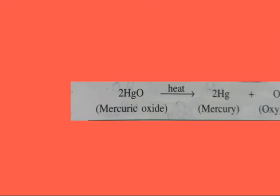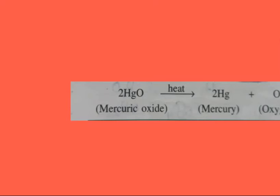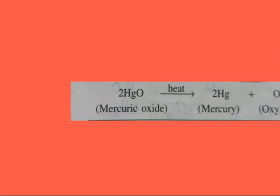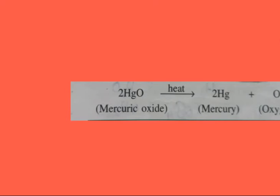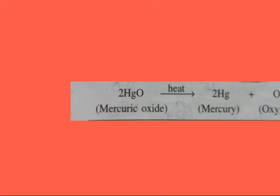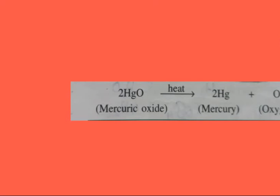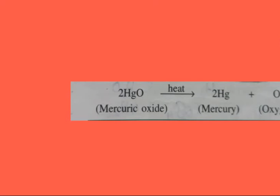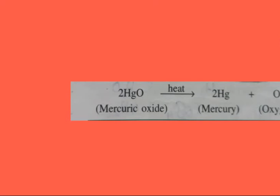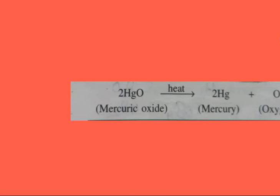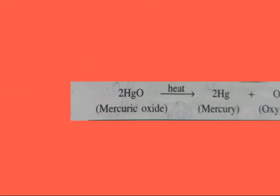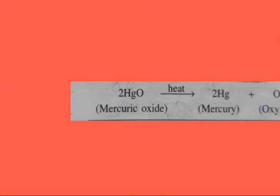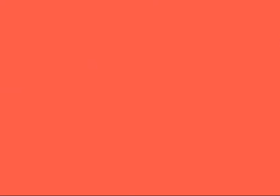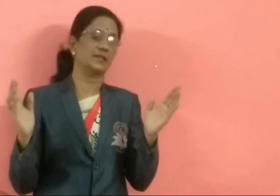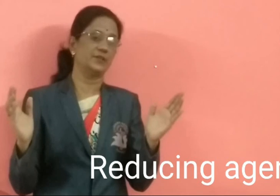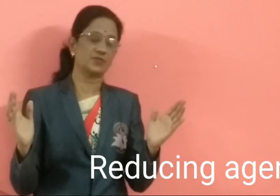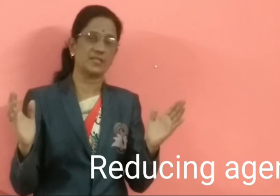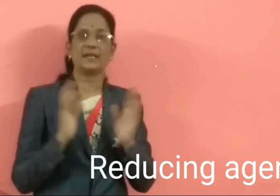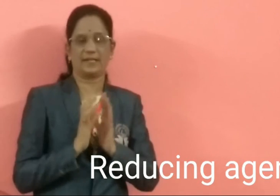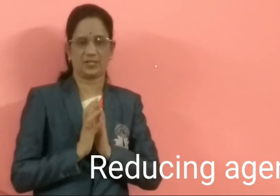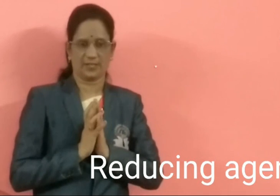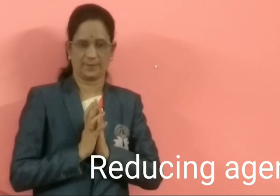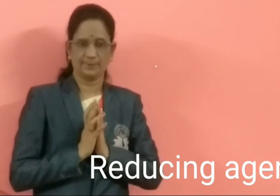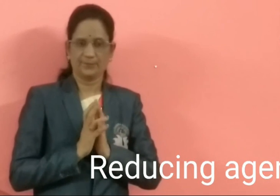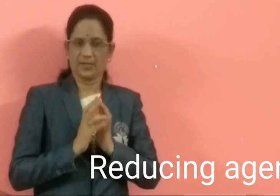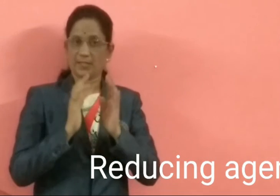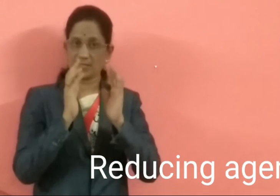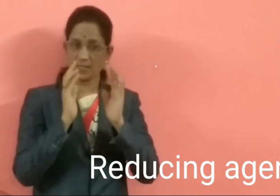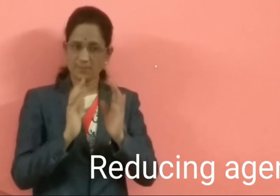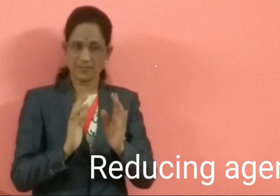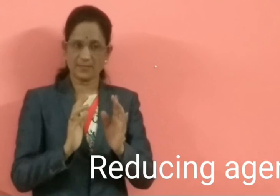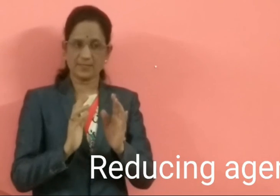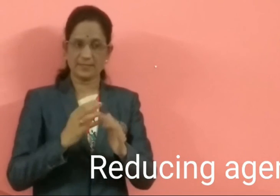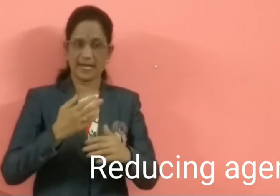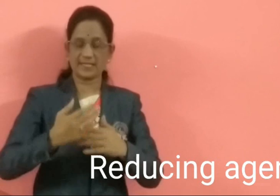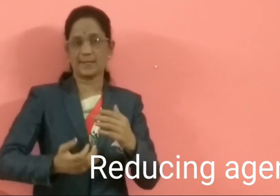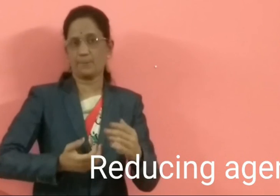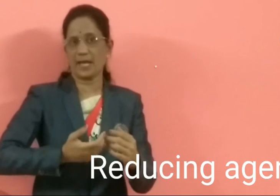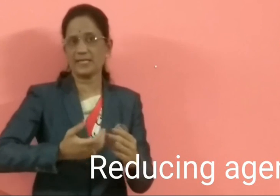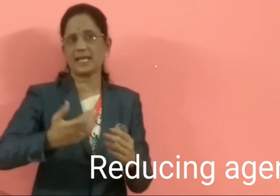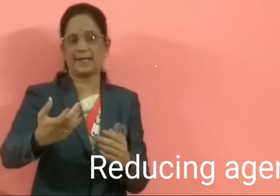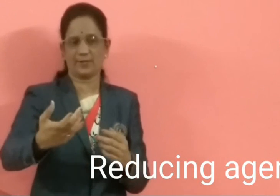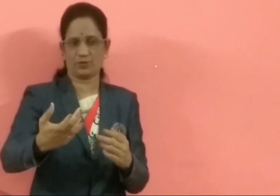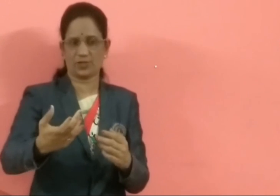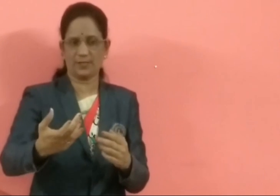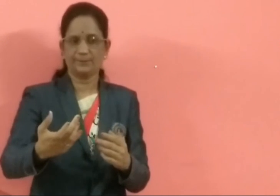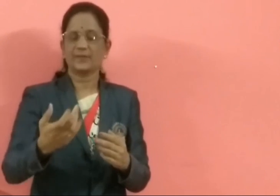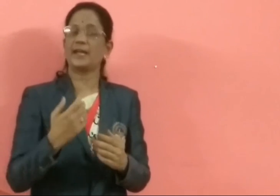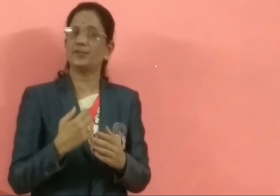students, the next one is the reducing agent. The substance that supplies hydrogen and